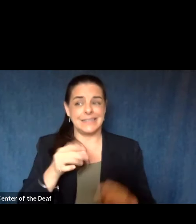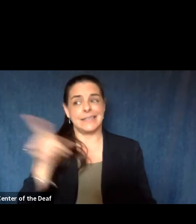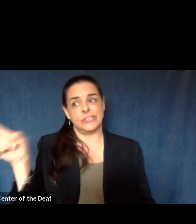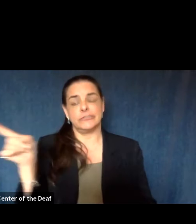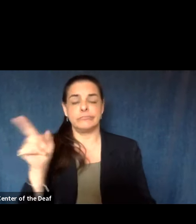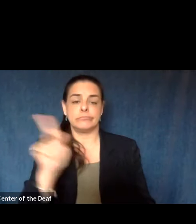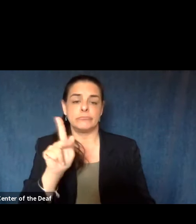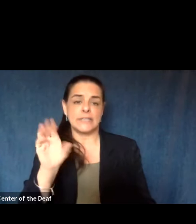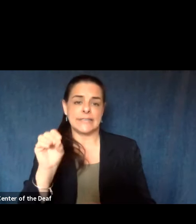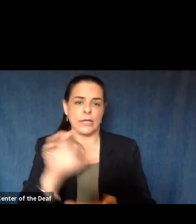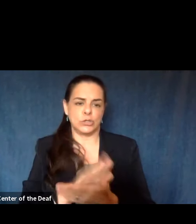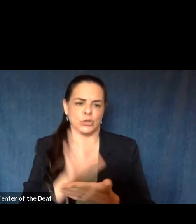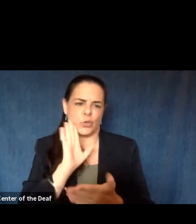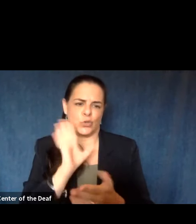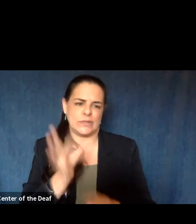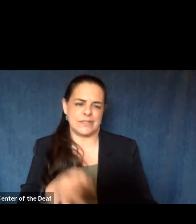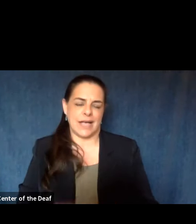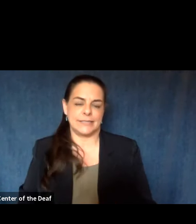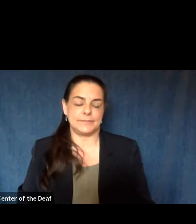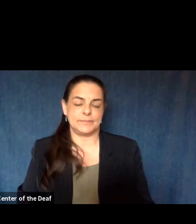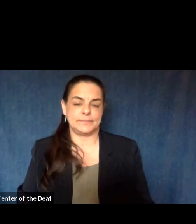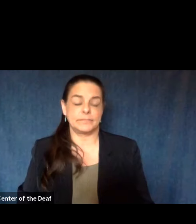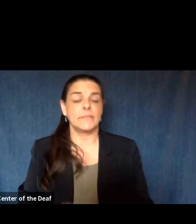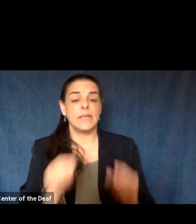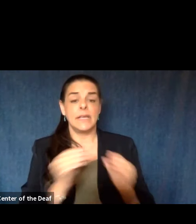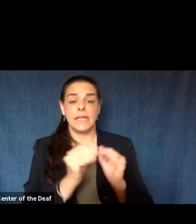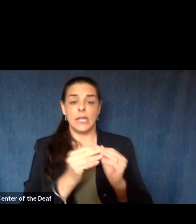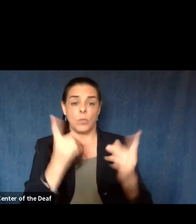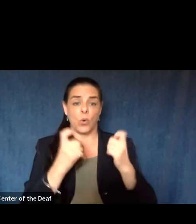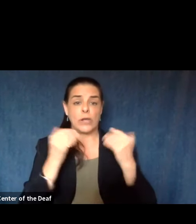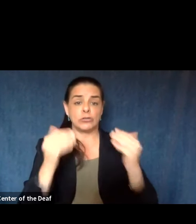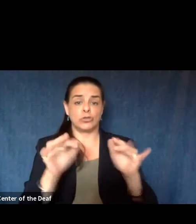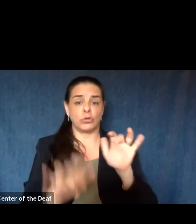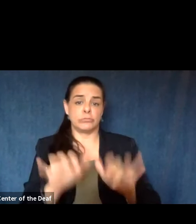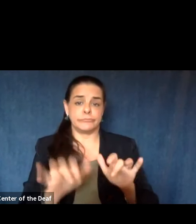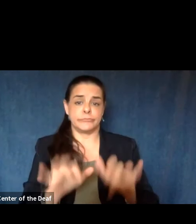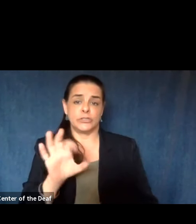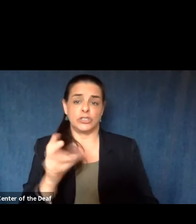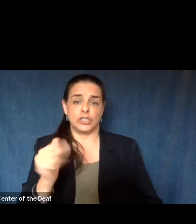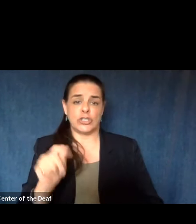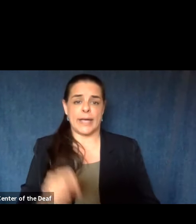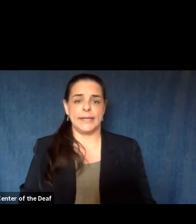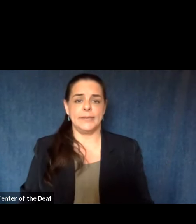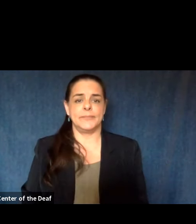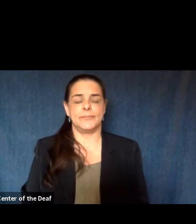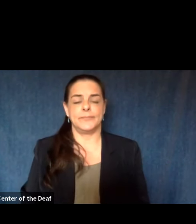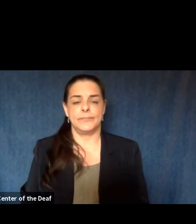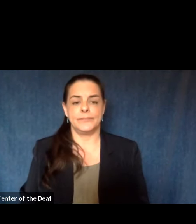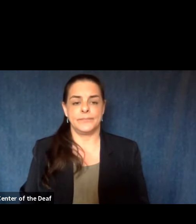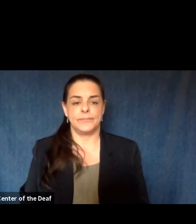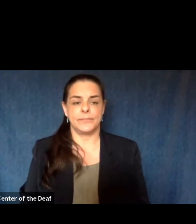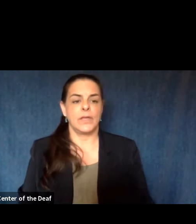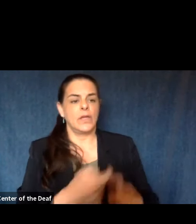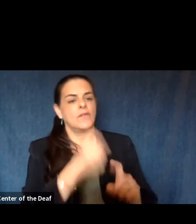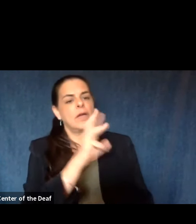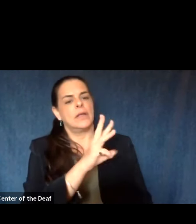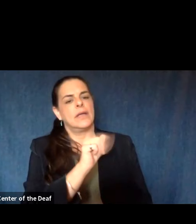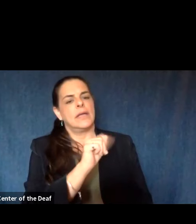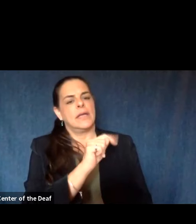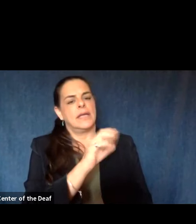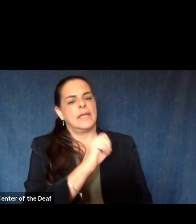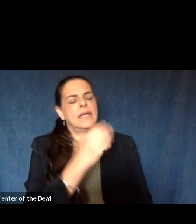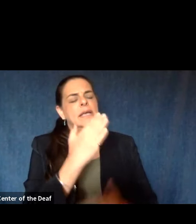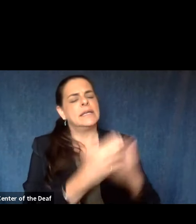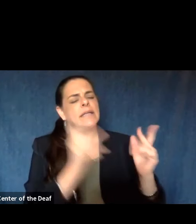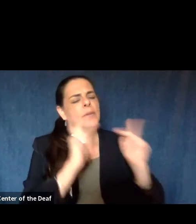schools. Any other questions? Please go ahead and submit them into the chat feature now. From WATE, some